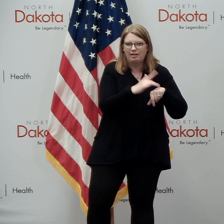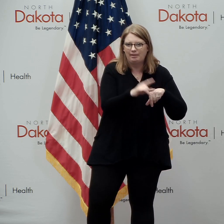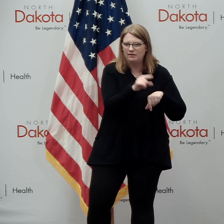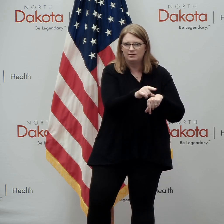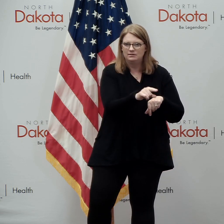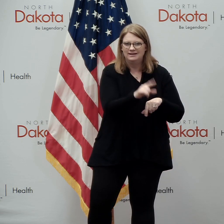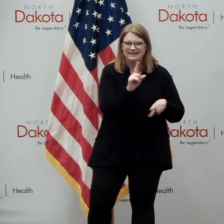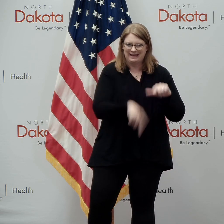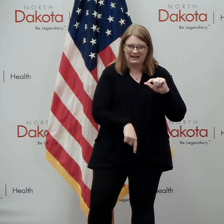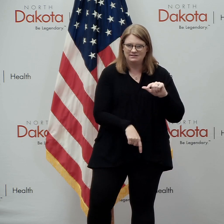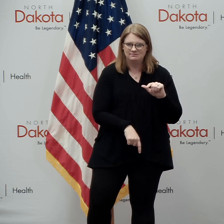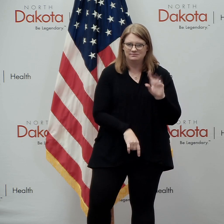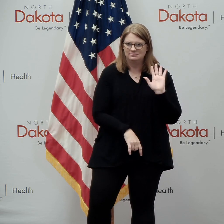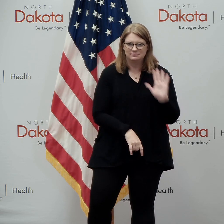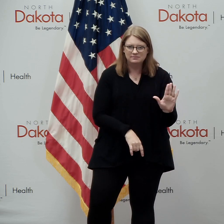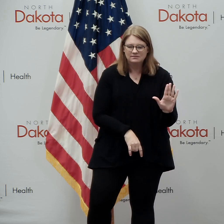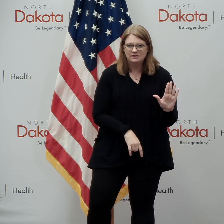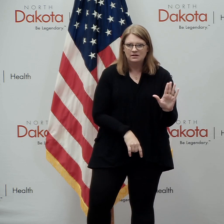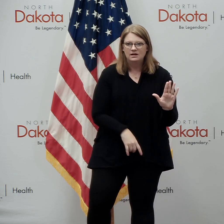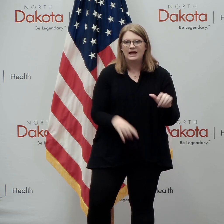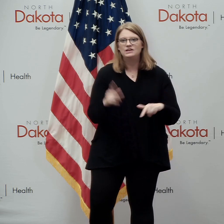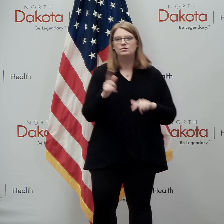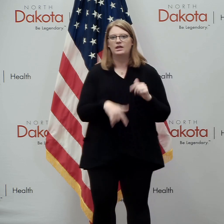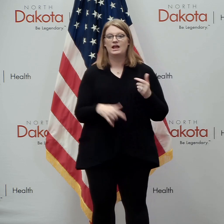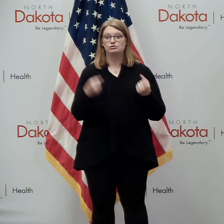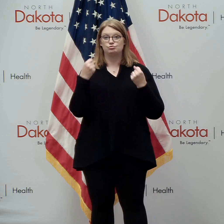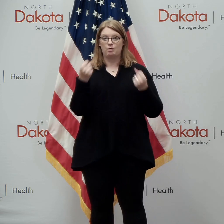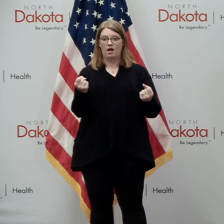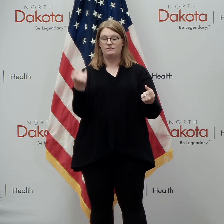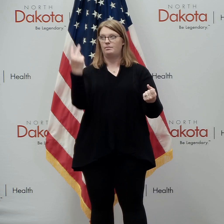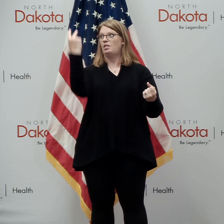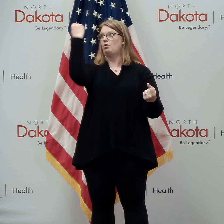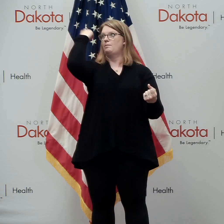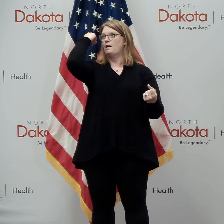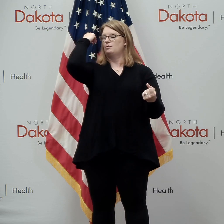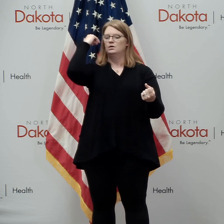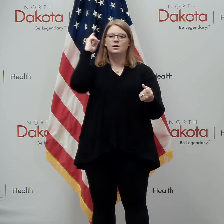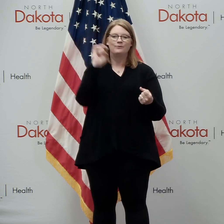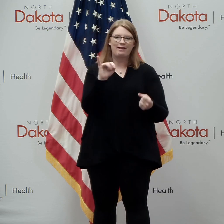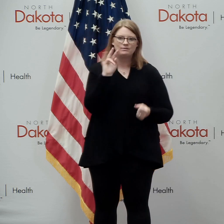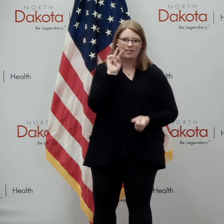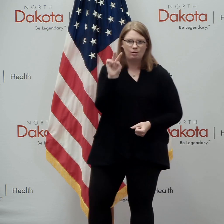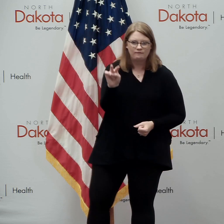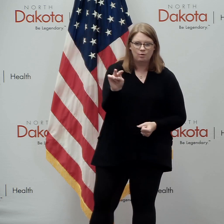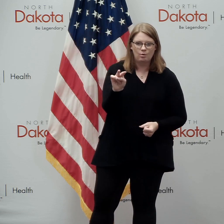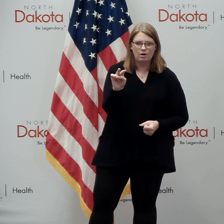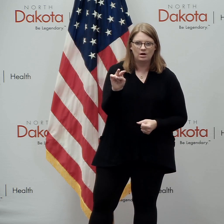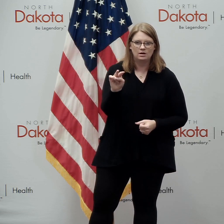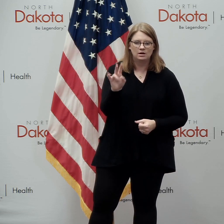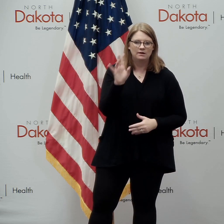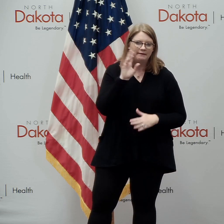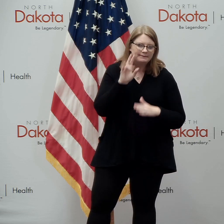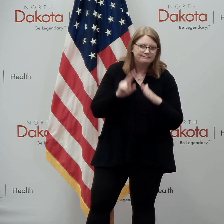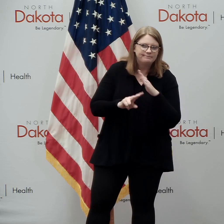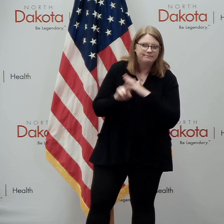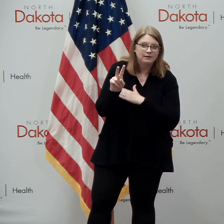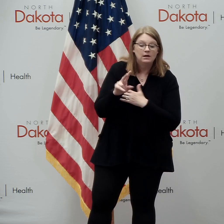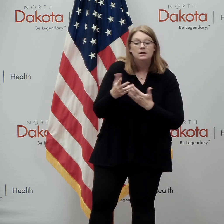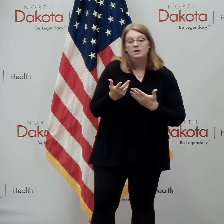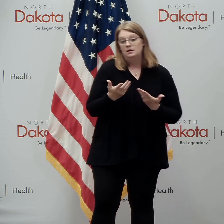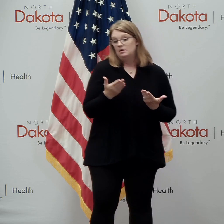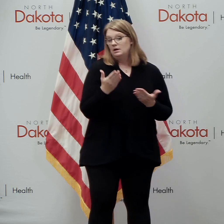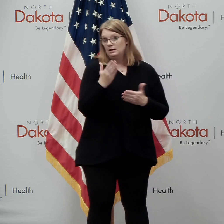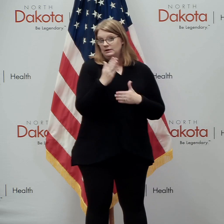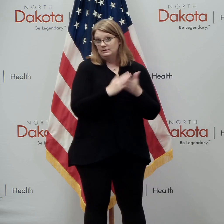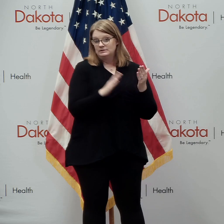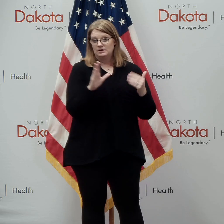by looking out the rear window. So we have to be looking forward. And while we're pleased that in some of these counties, and